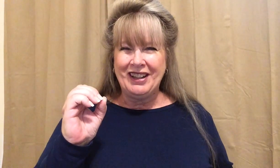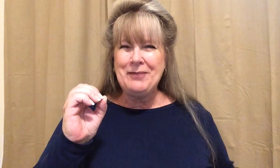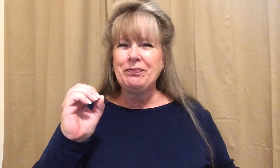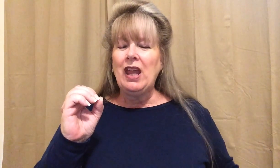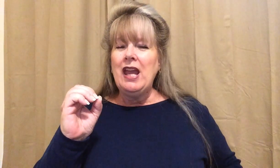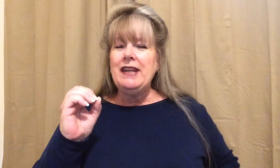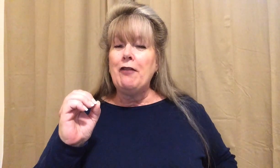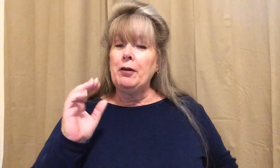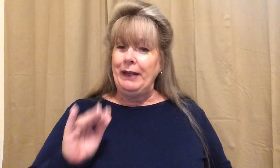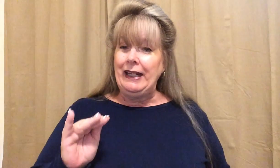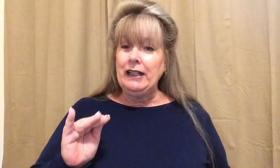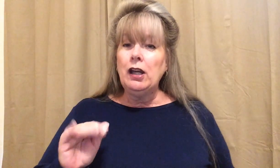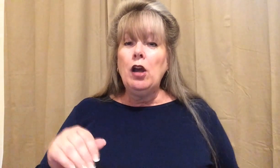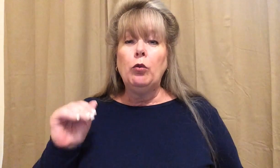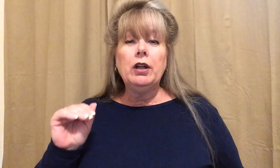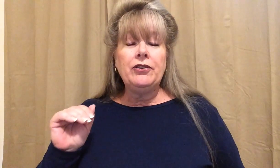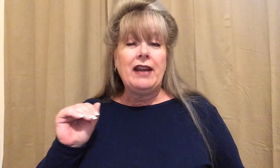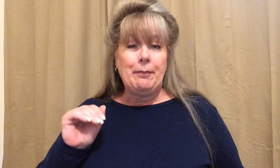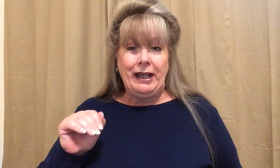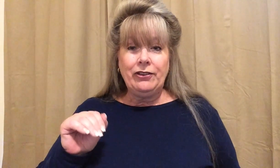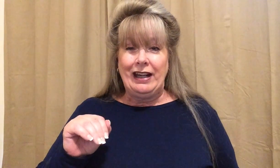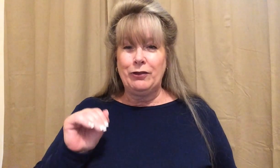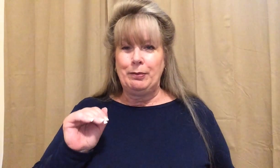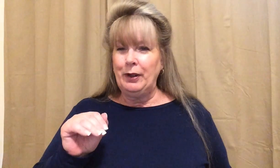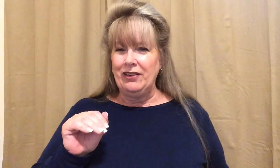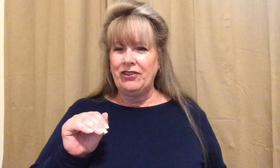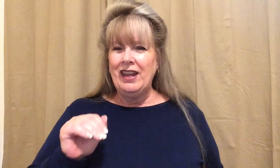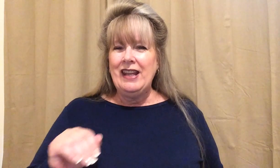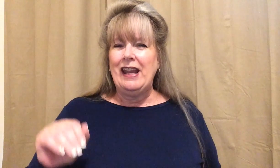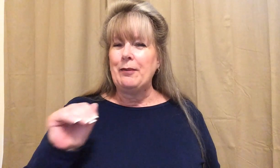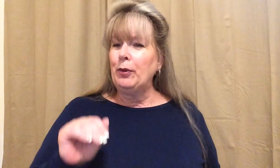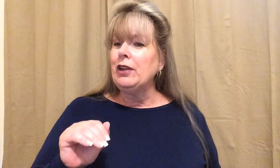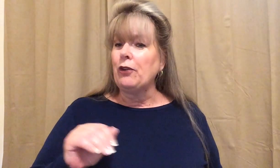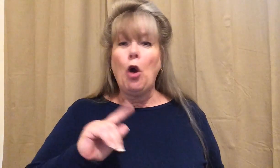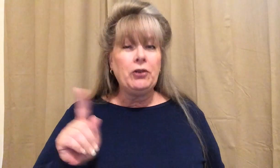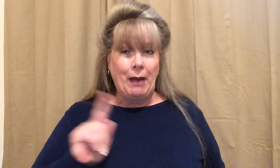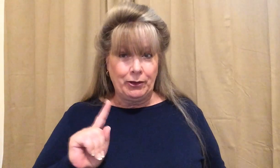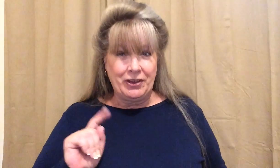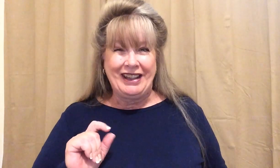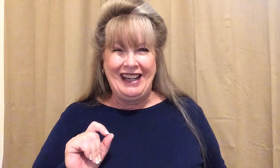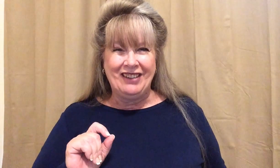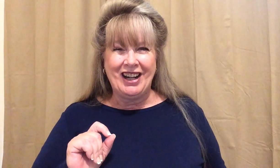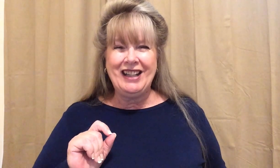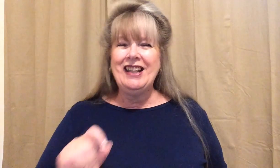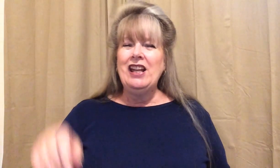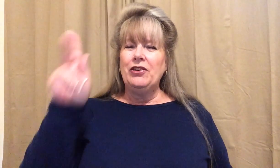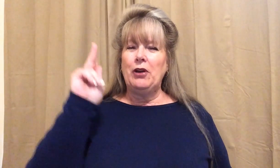right? Now for P, we're going to say that P stands for prince. Now the prince always bows to the king, right? So